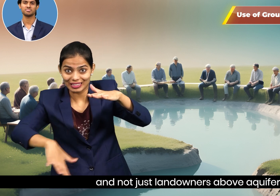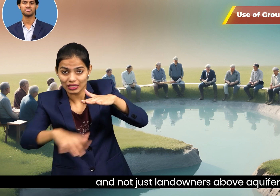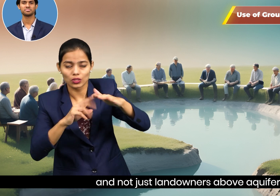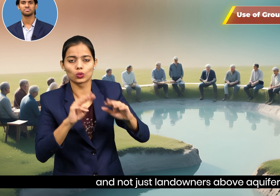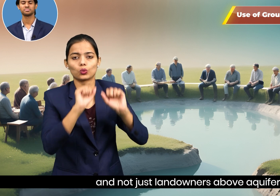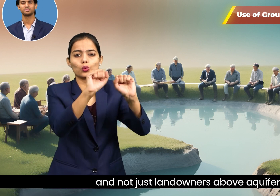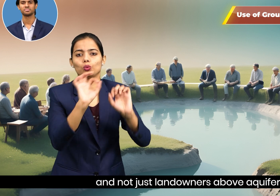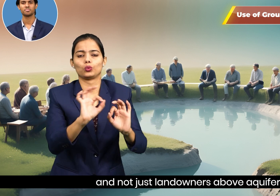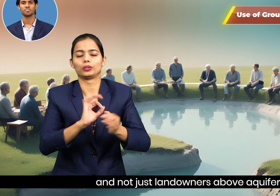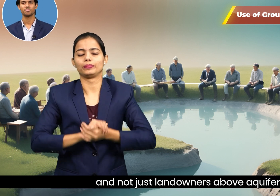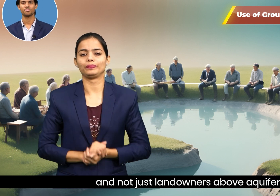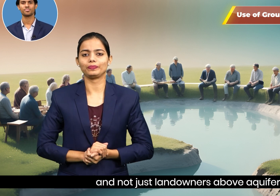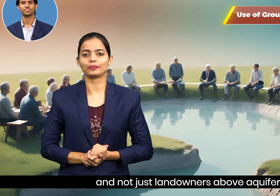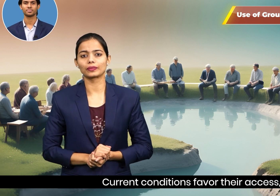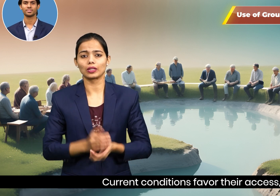aquifers.